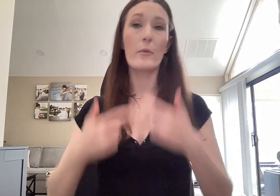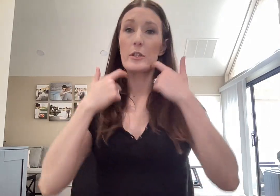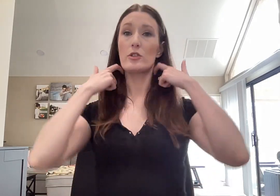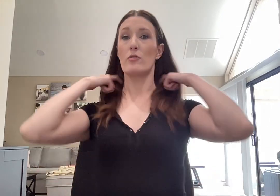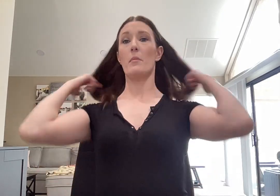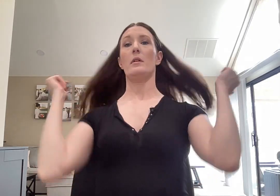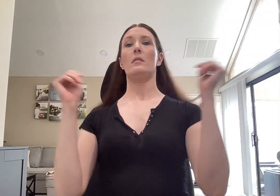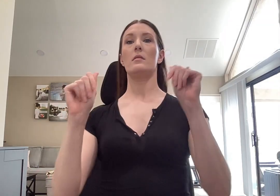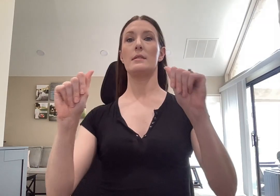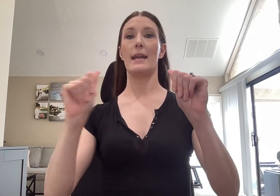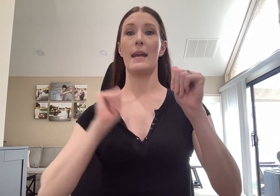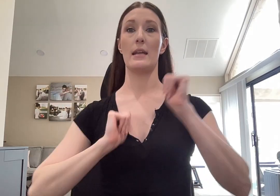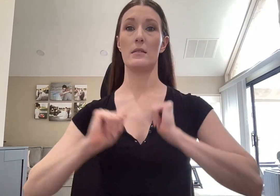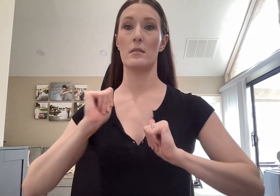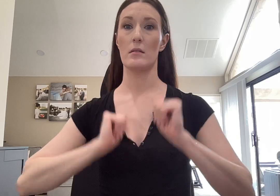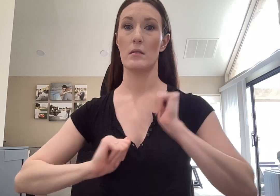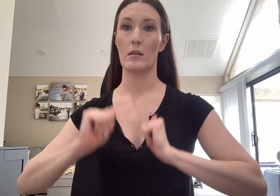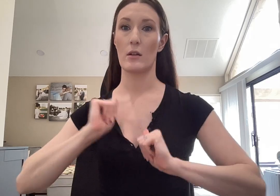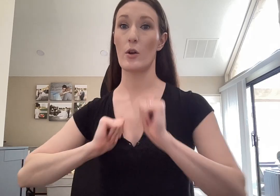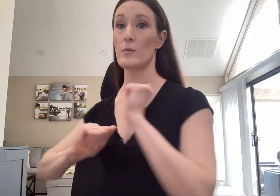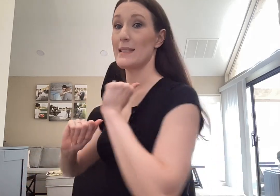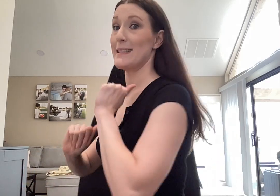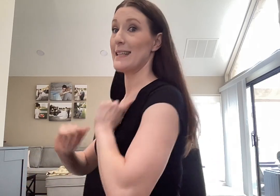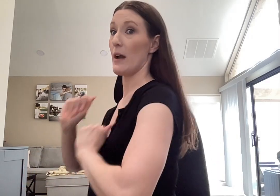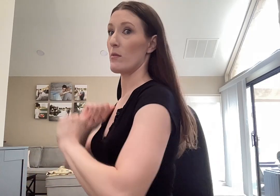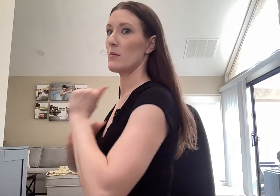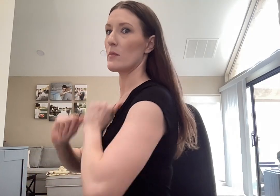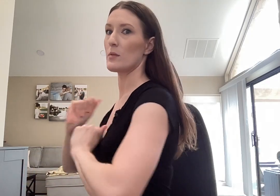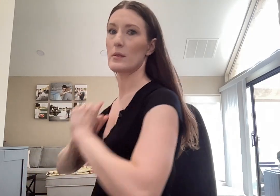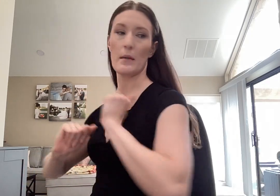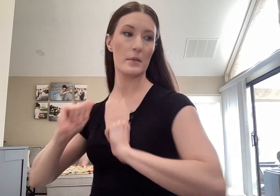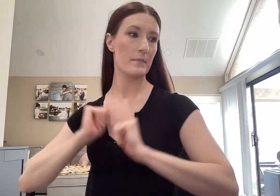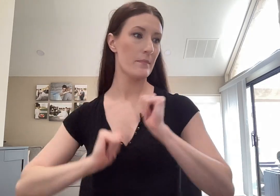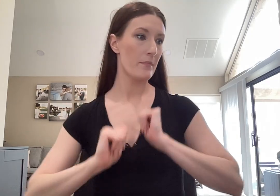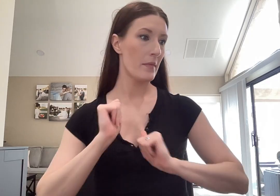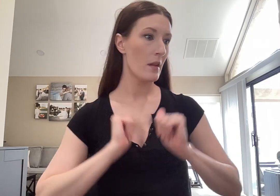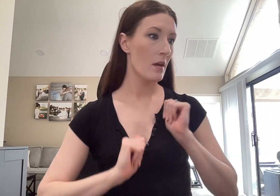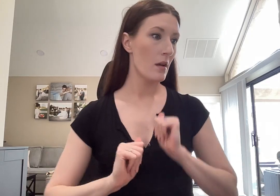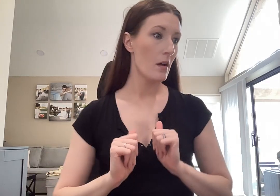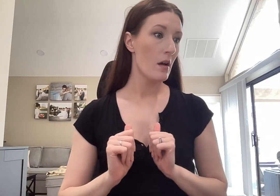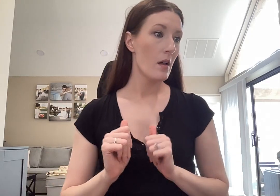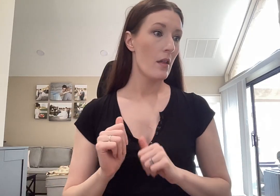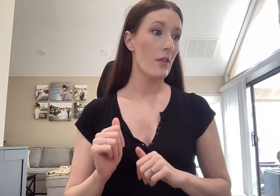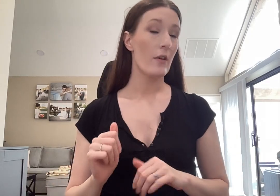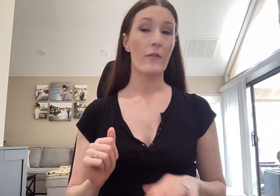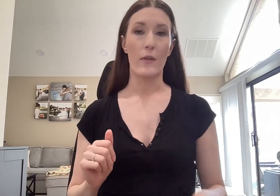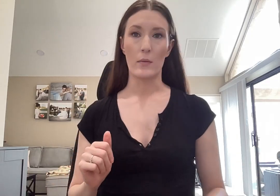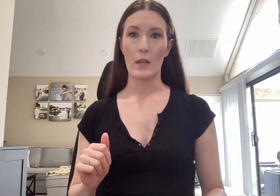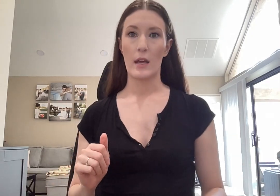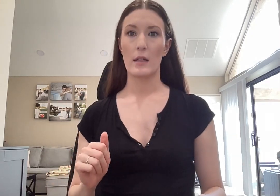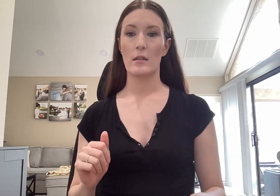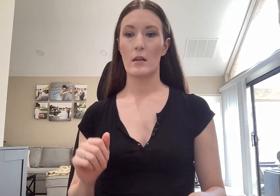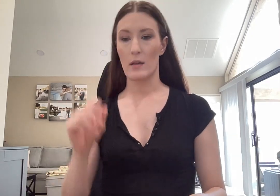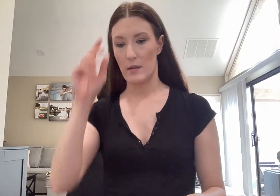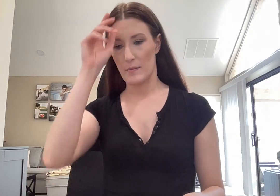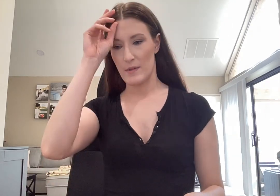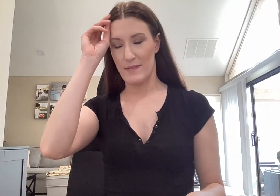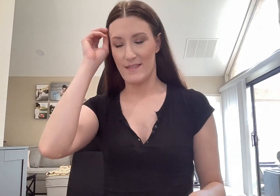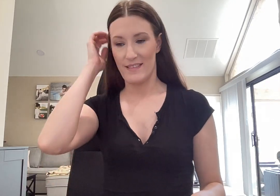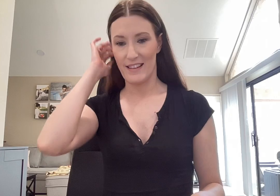Performance, drama, take A's, go down multiple times. The phone line,